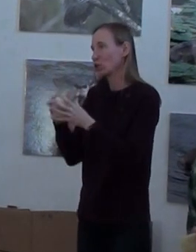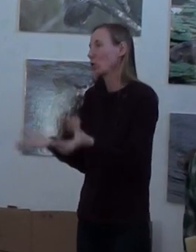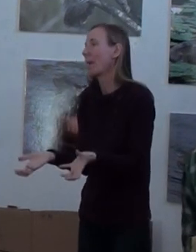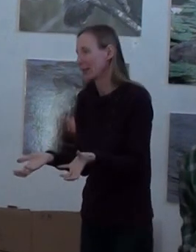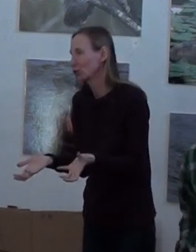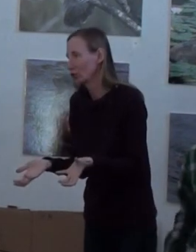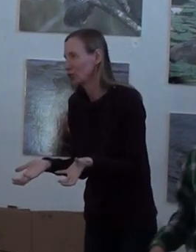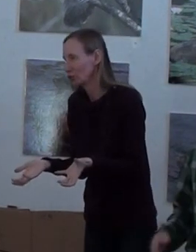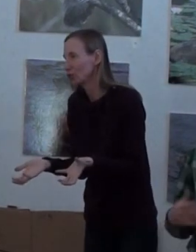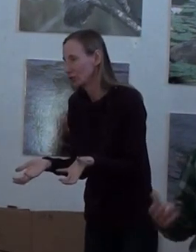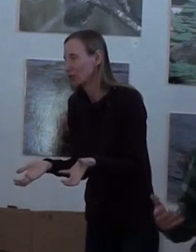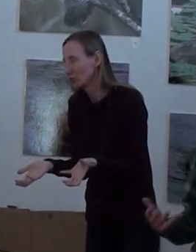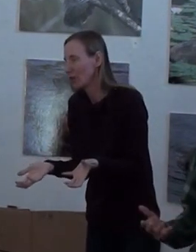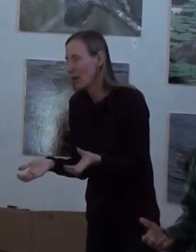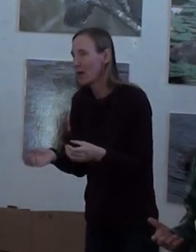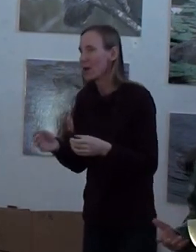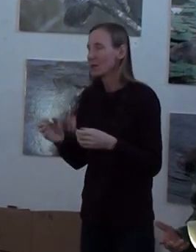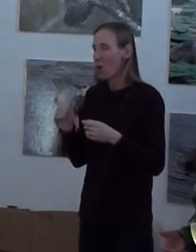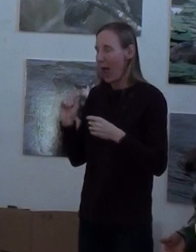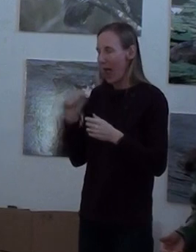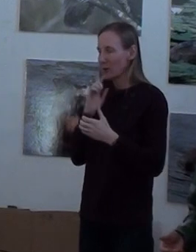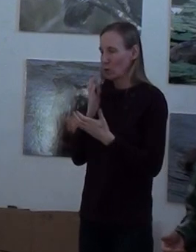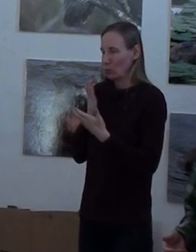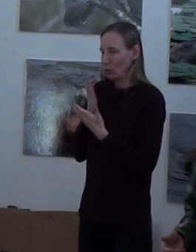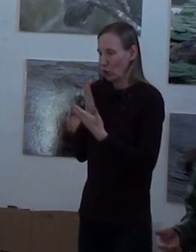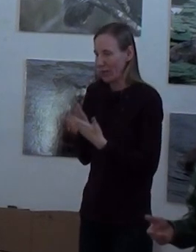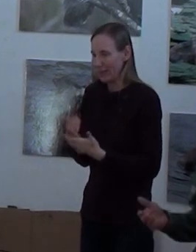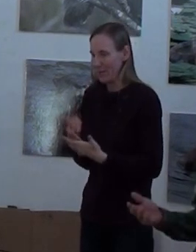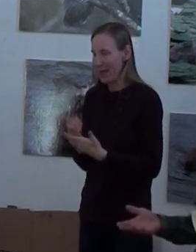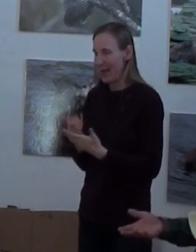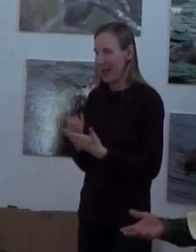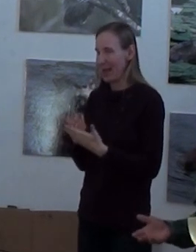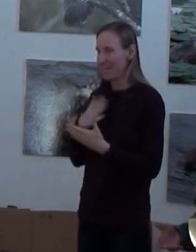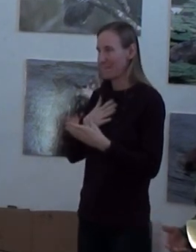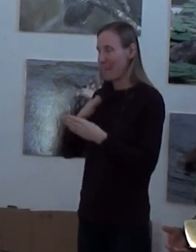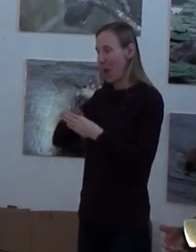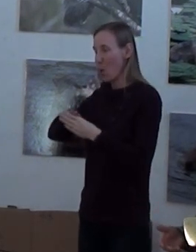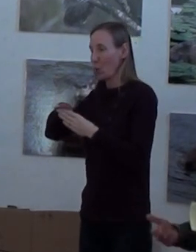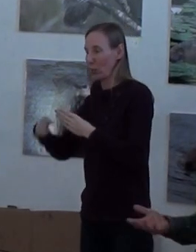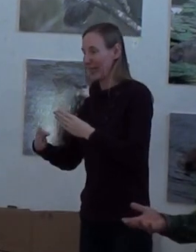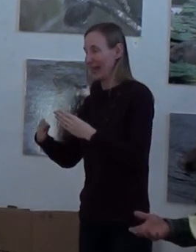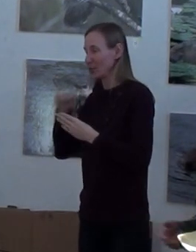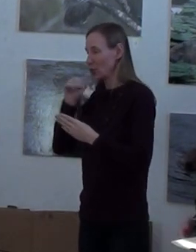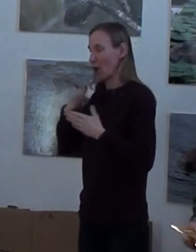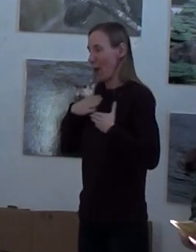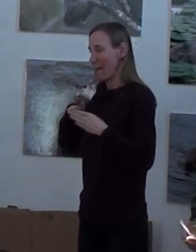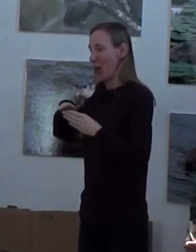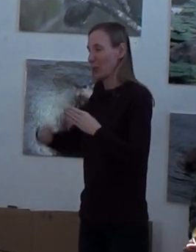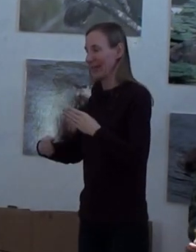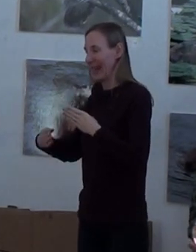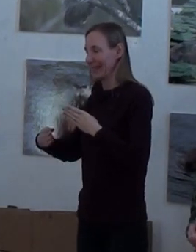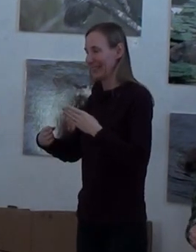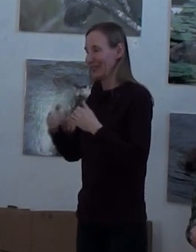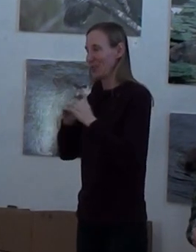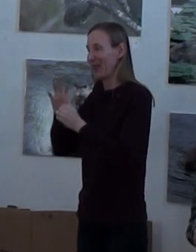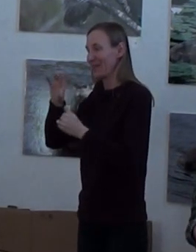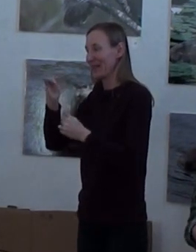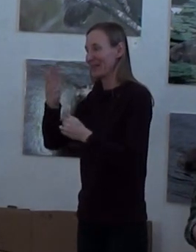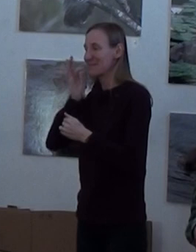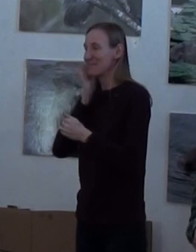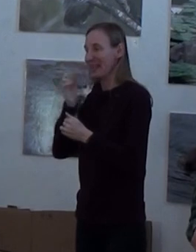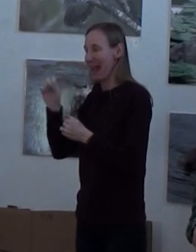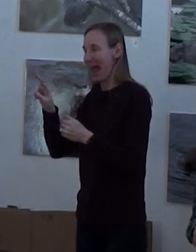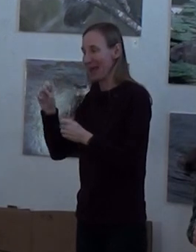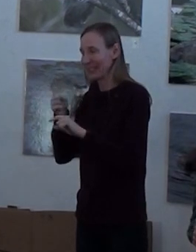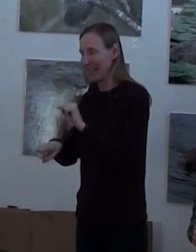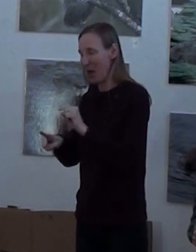Let's figure it, or at least try to justify, you know, that my weekends are no longer my own at 50 beehives. So anyways, I set out to